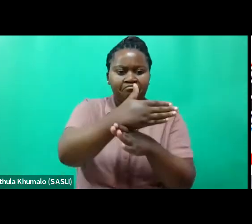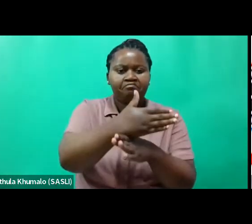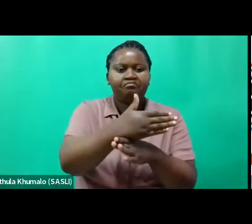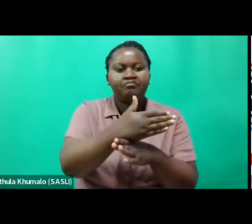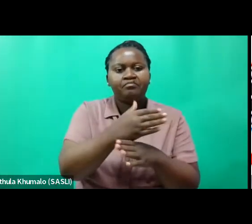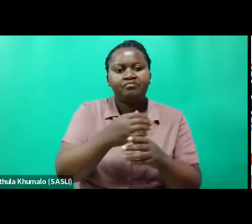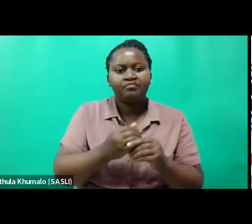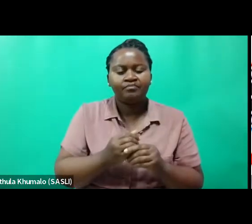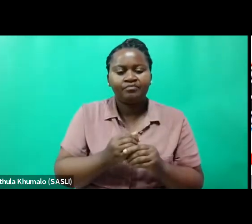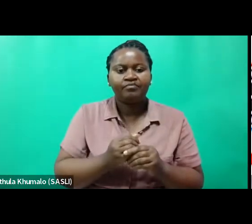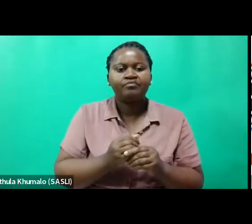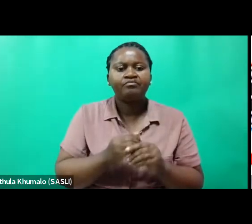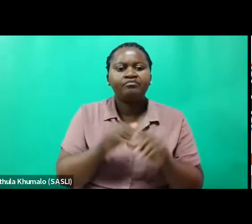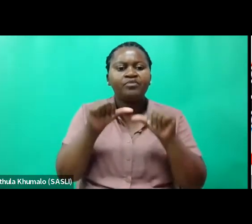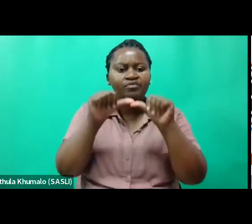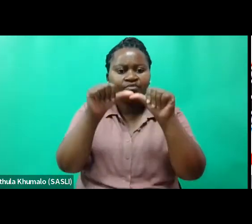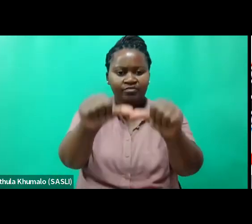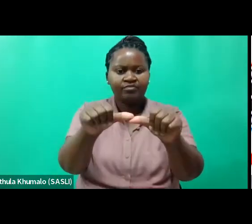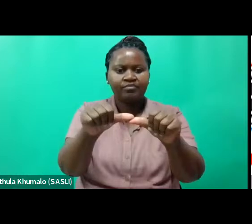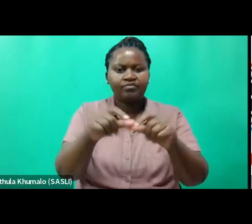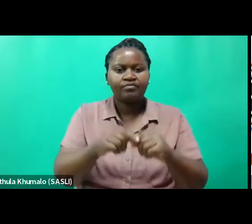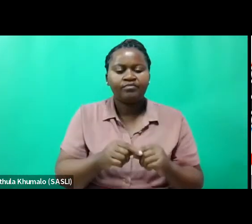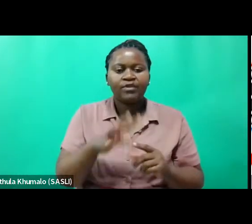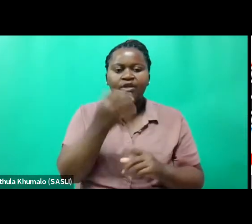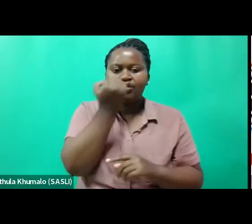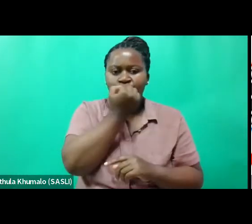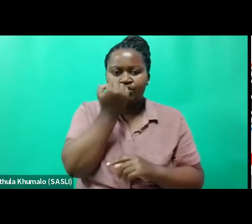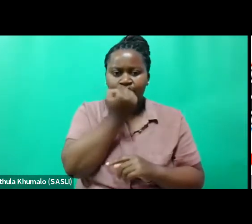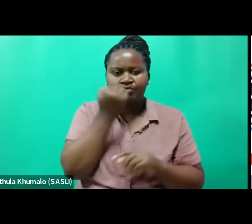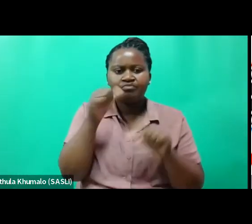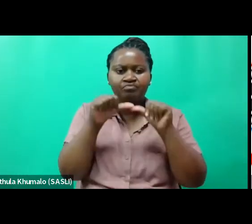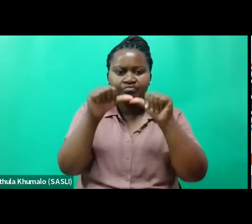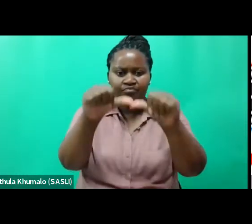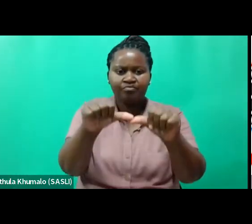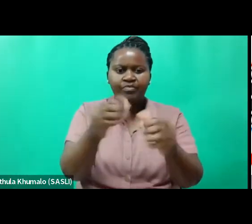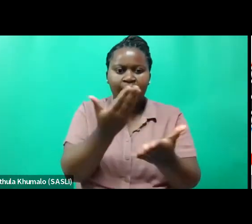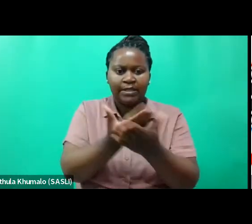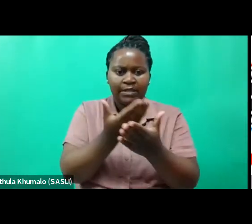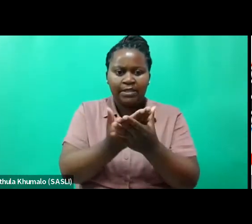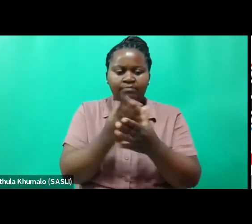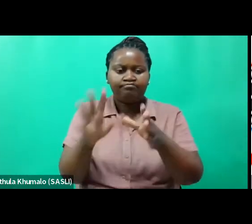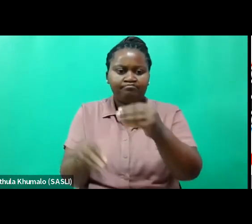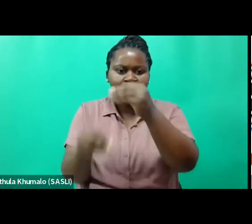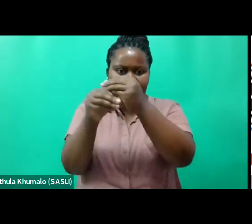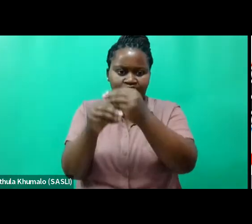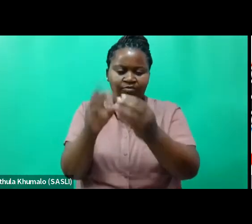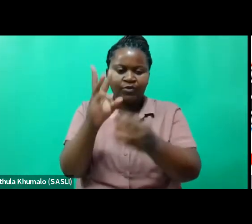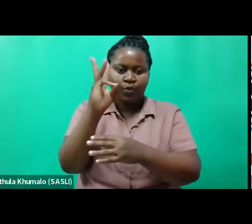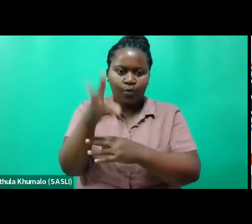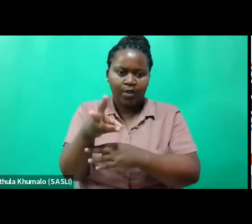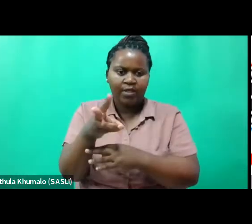Yeah, continue. No, I'm saying, sorry about that. You can continue. I will add, if anything, I will